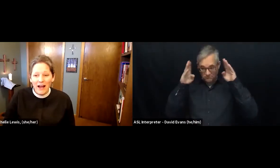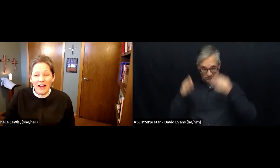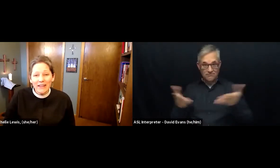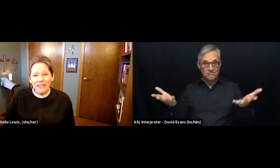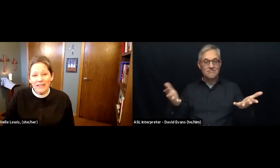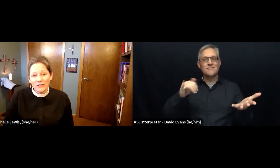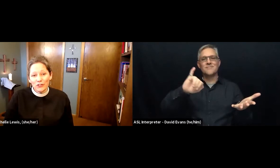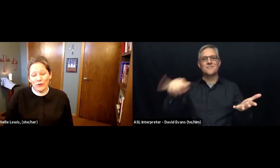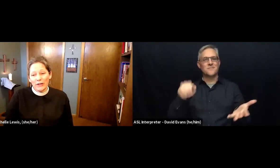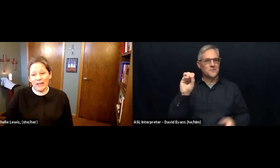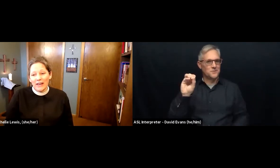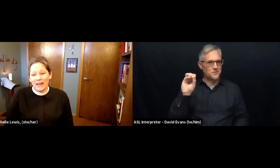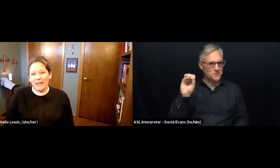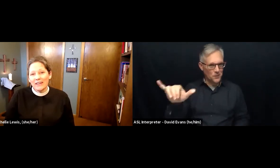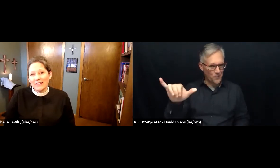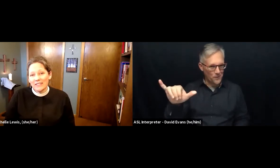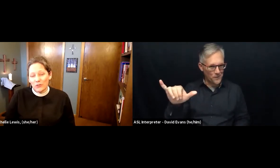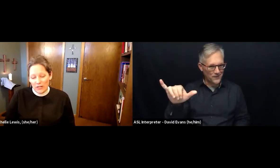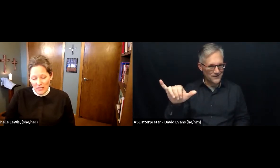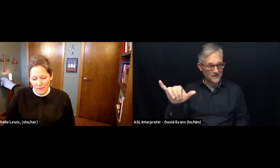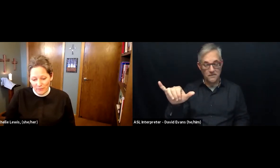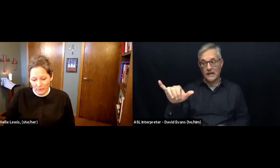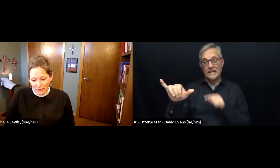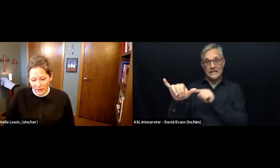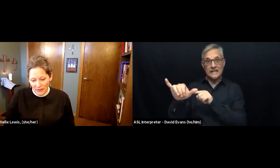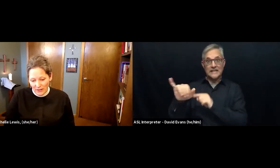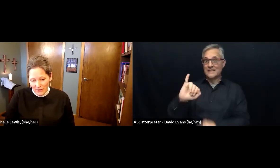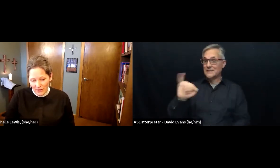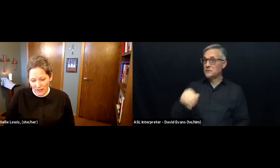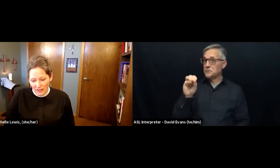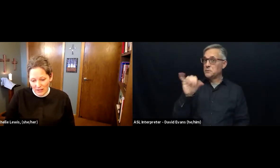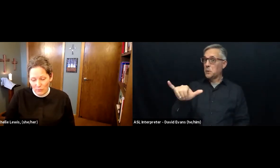And I think joy is tricky